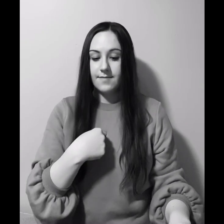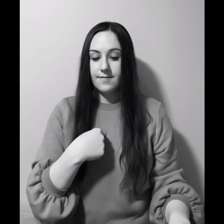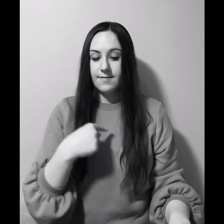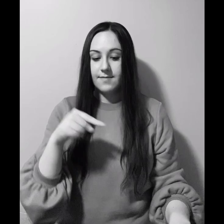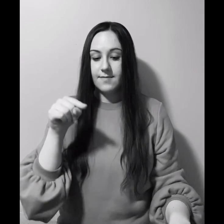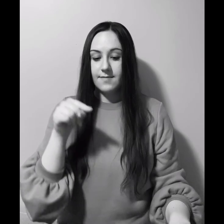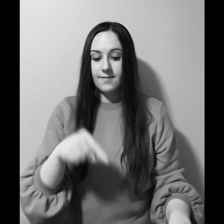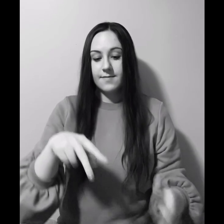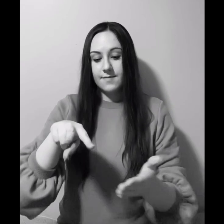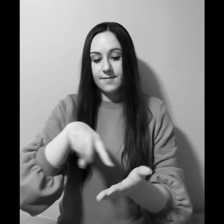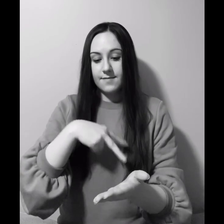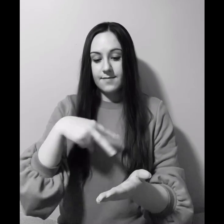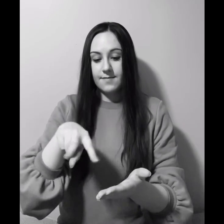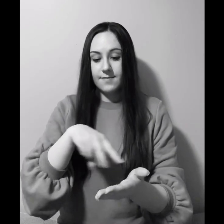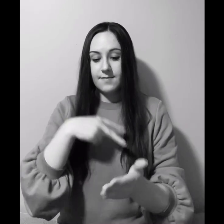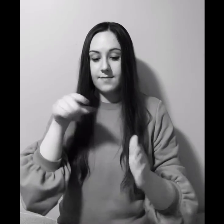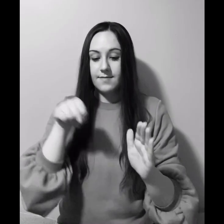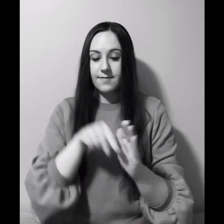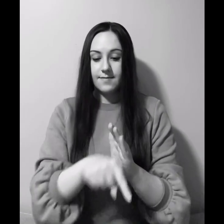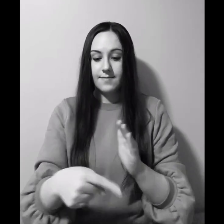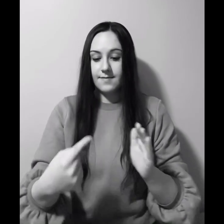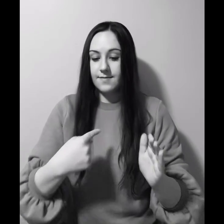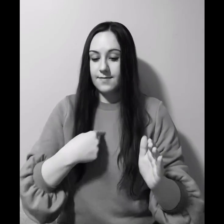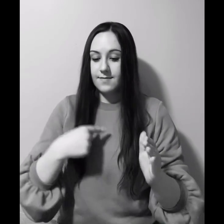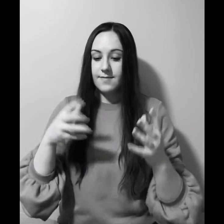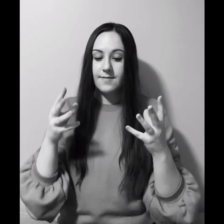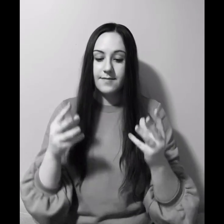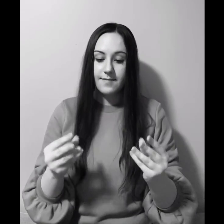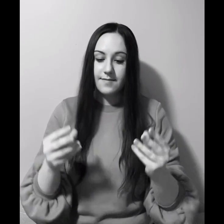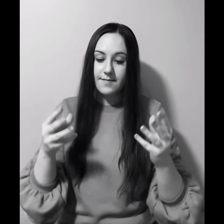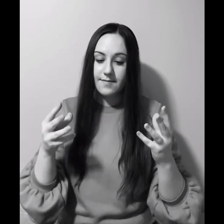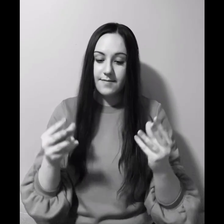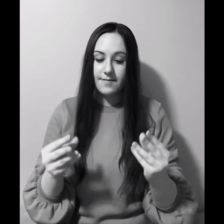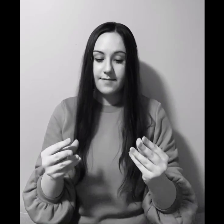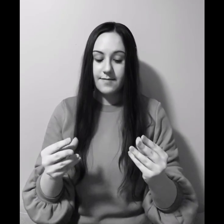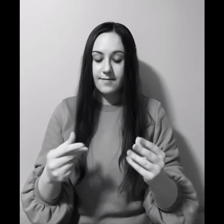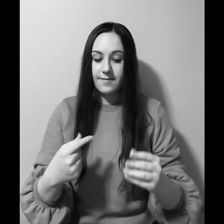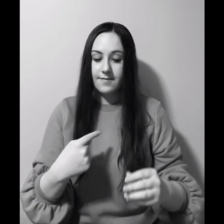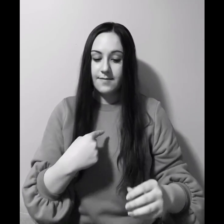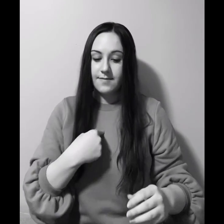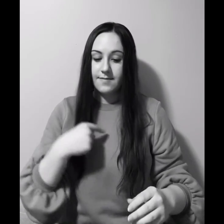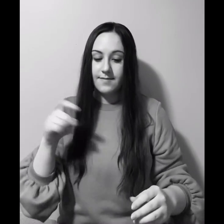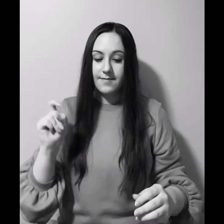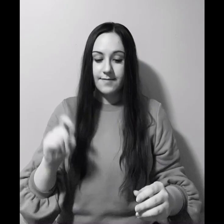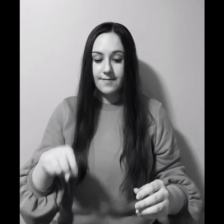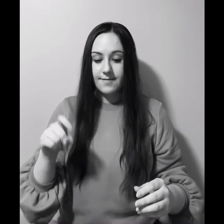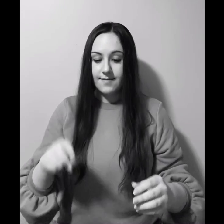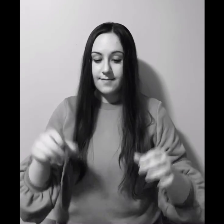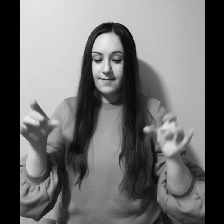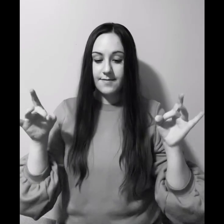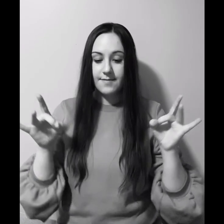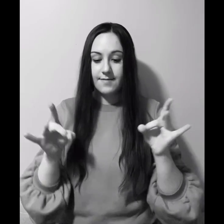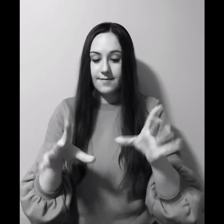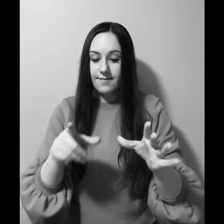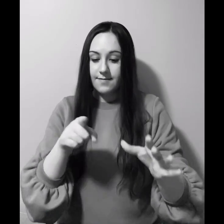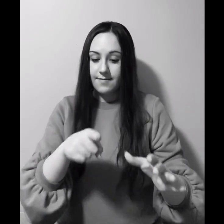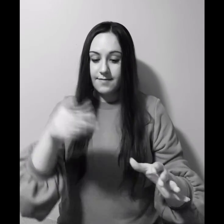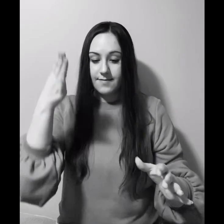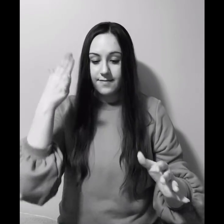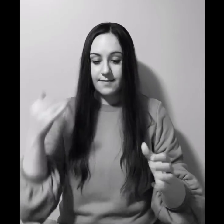This dancer was killing me I needed to hate you